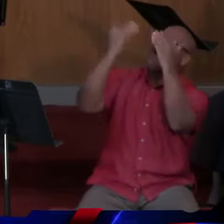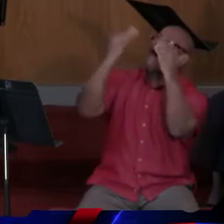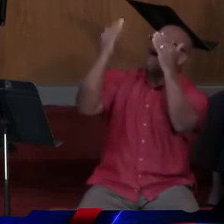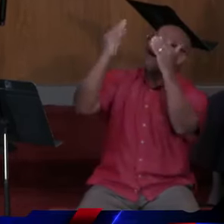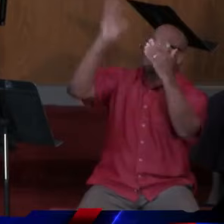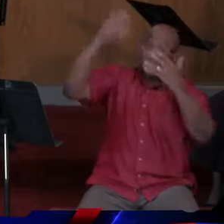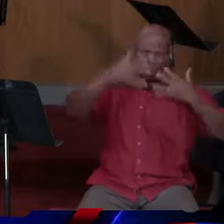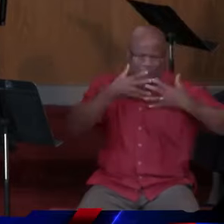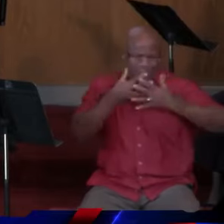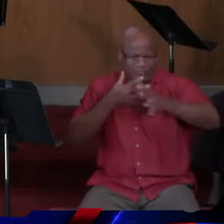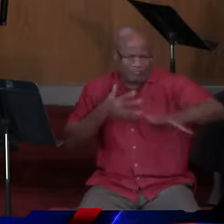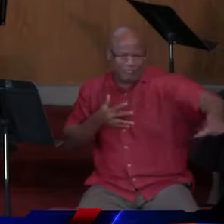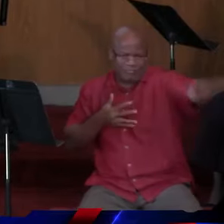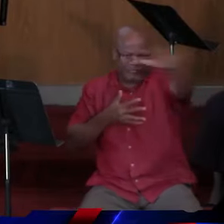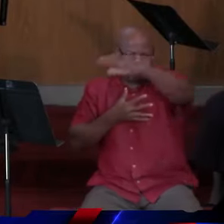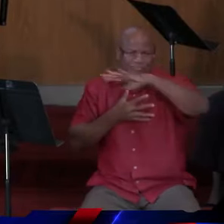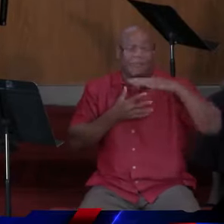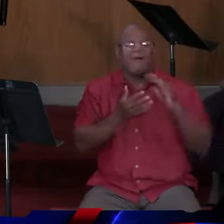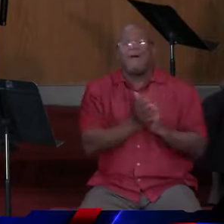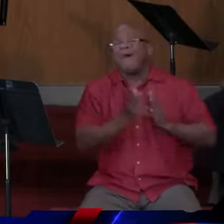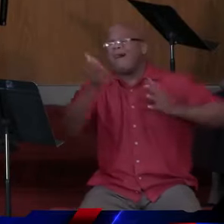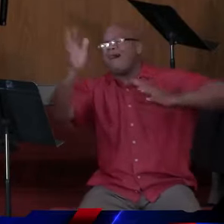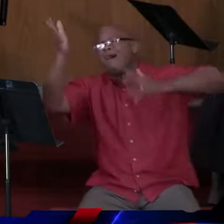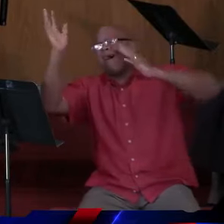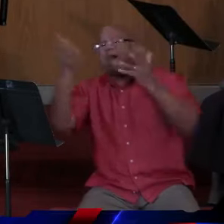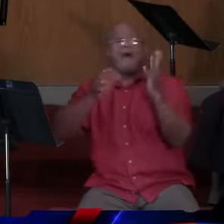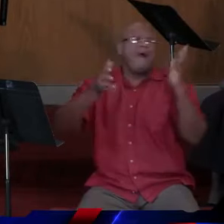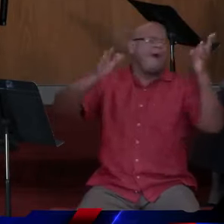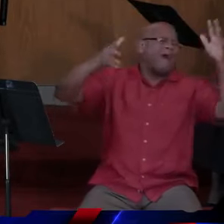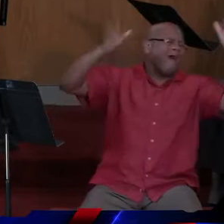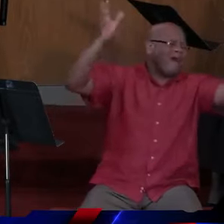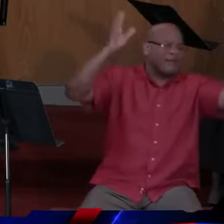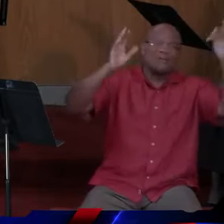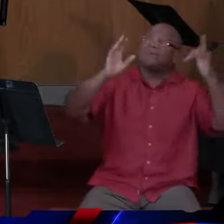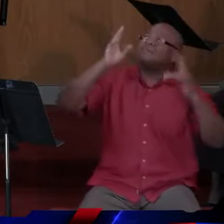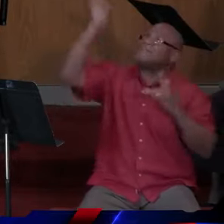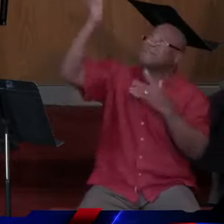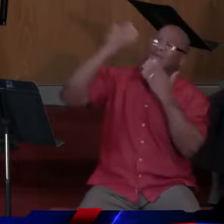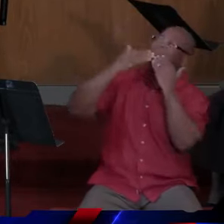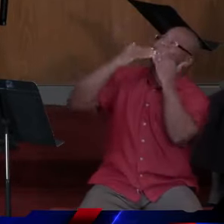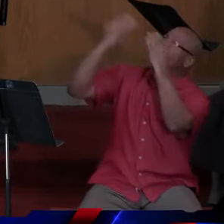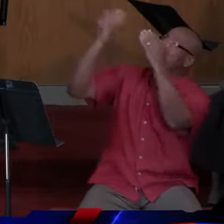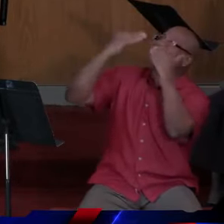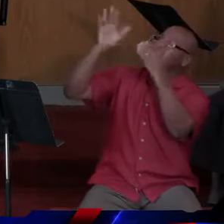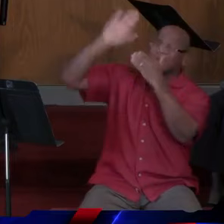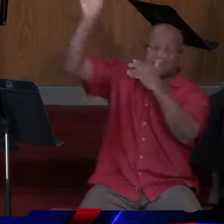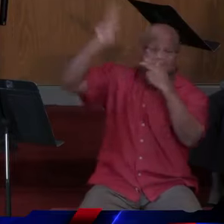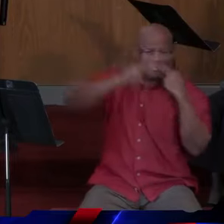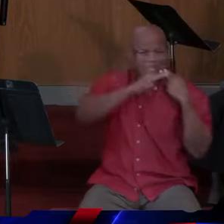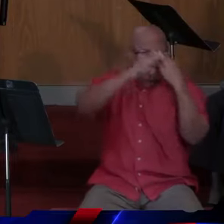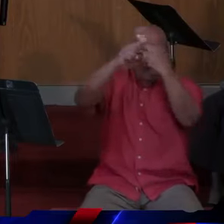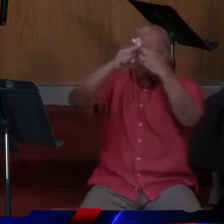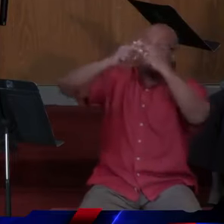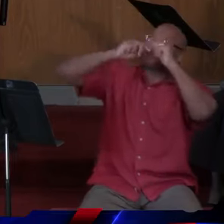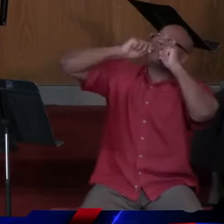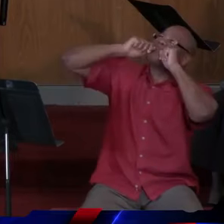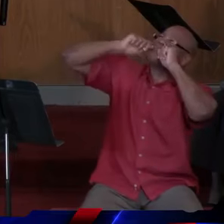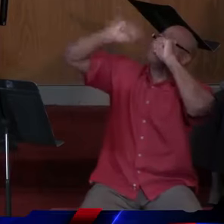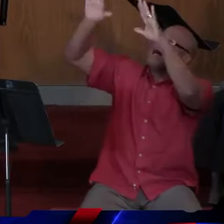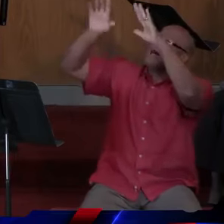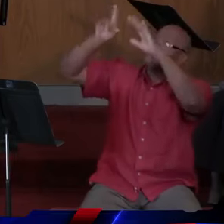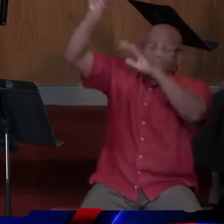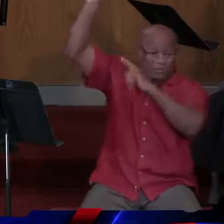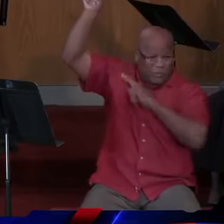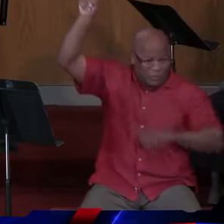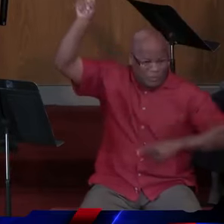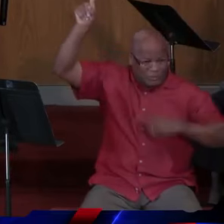with praise. Be thankful to him and bless his name. For the Lord is good and